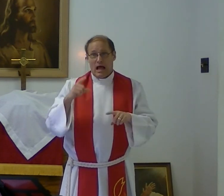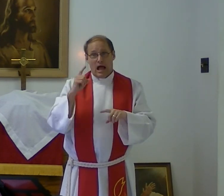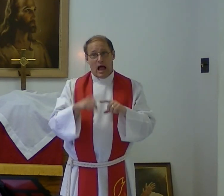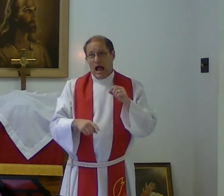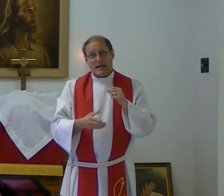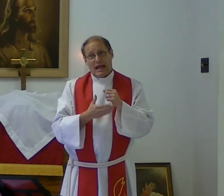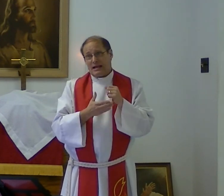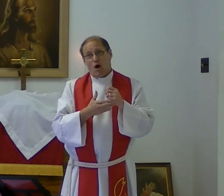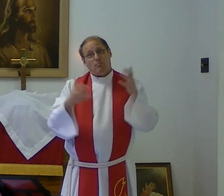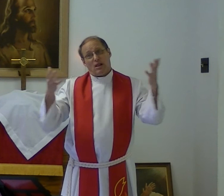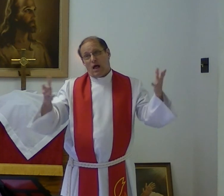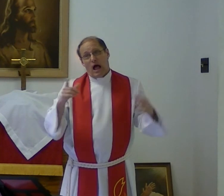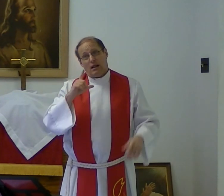I can't help a lot.